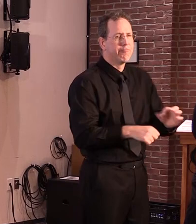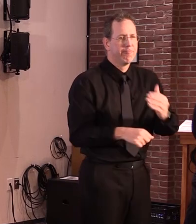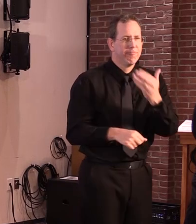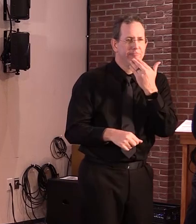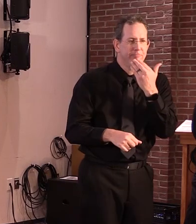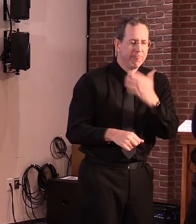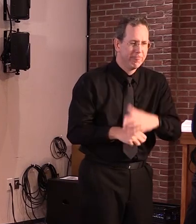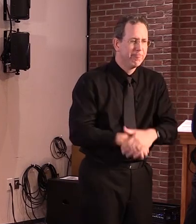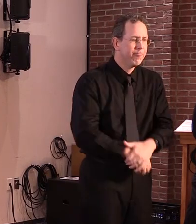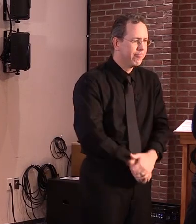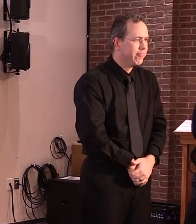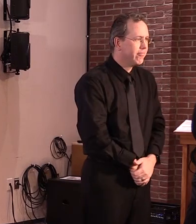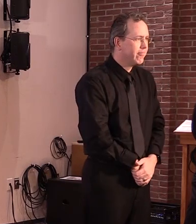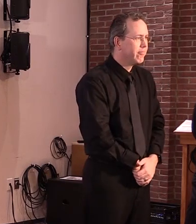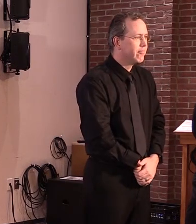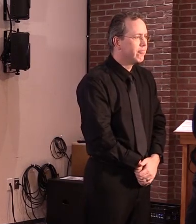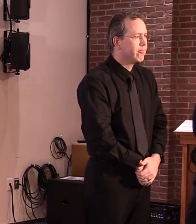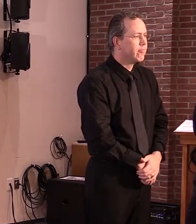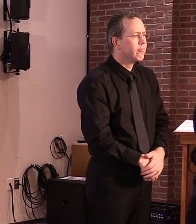Aaron, BT Digger.